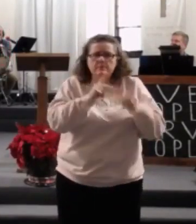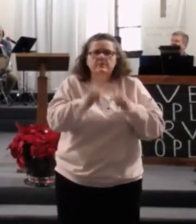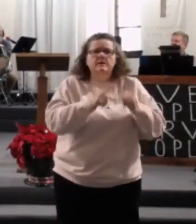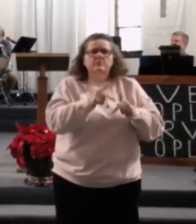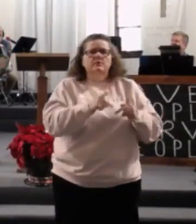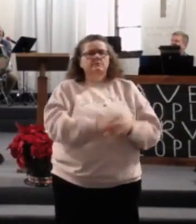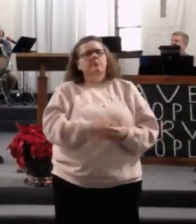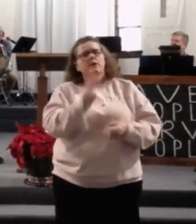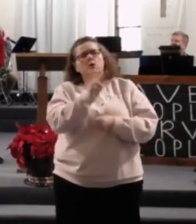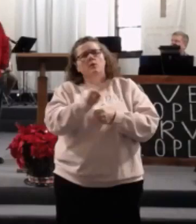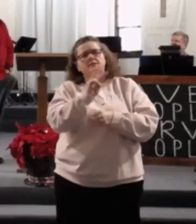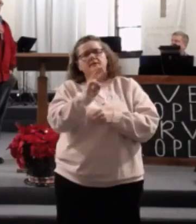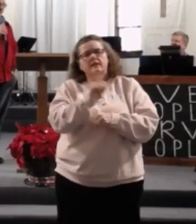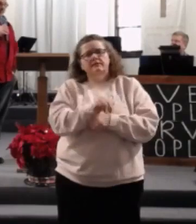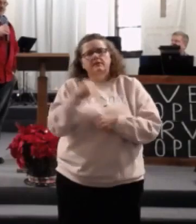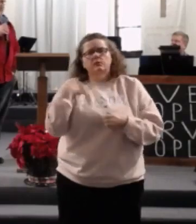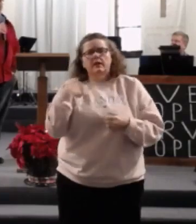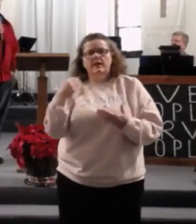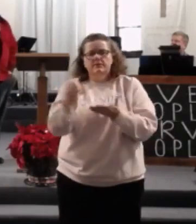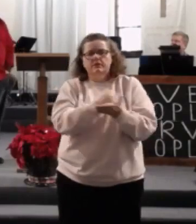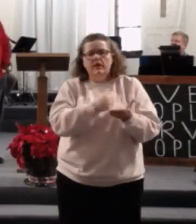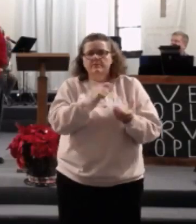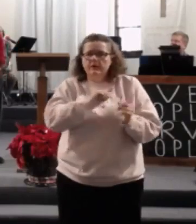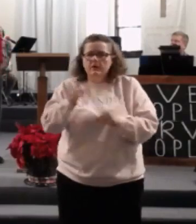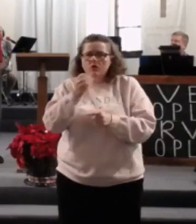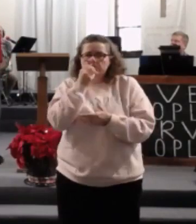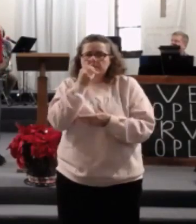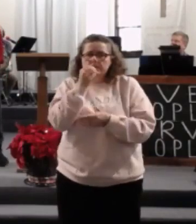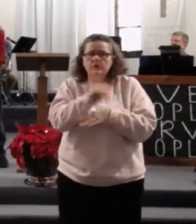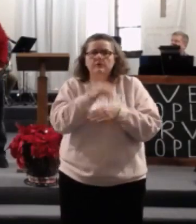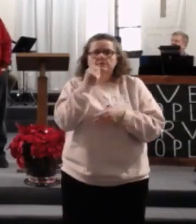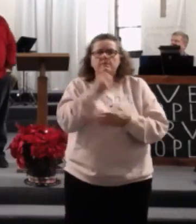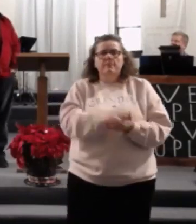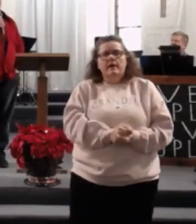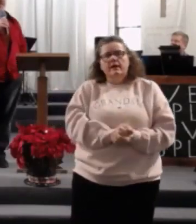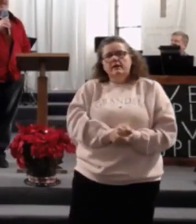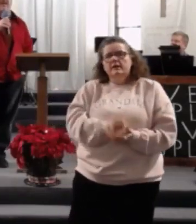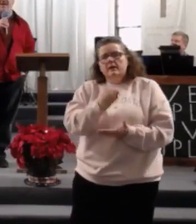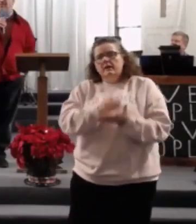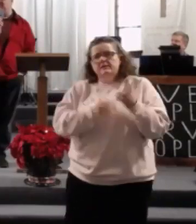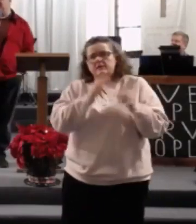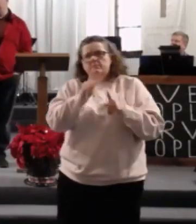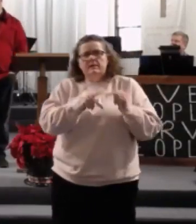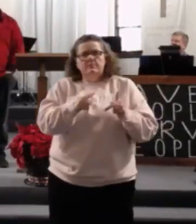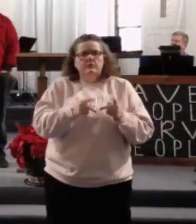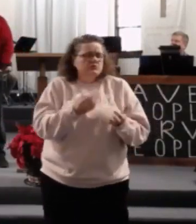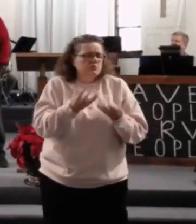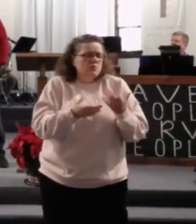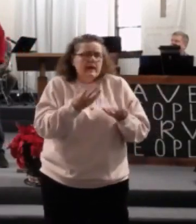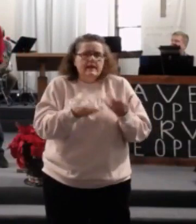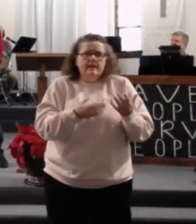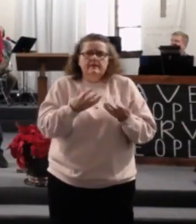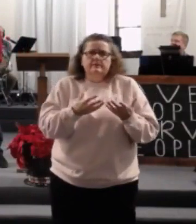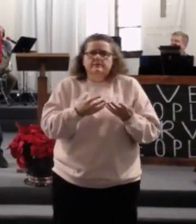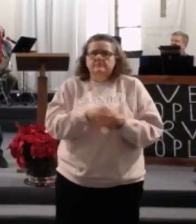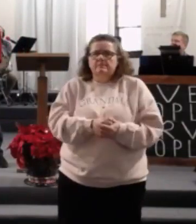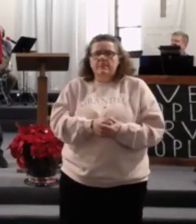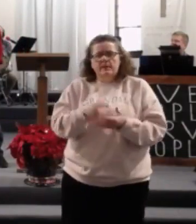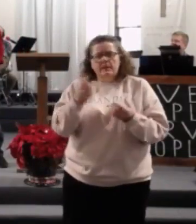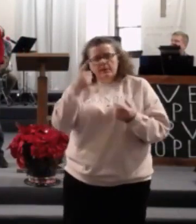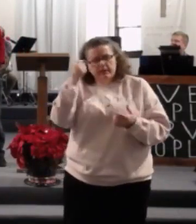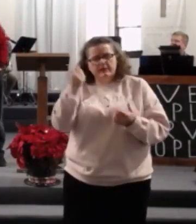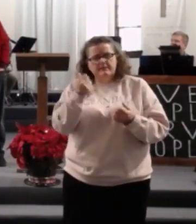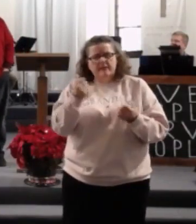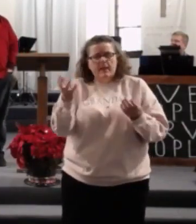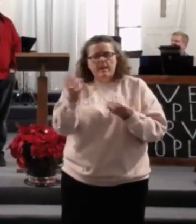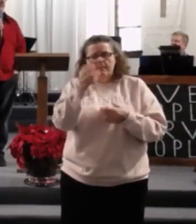Wednesday night, we've got the grab-and-go dinner. Again, it's a chance. Some people are hanging out because they miss